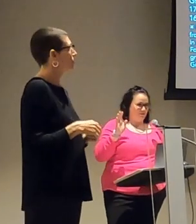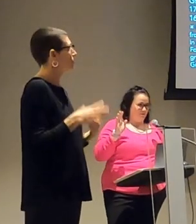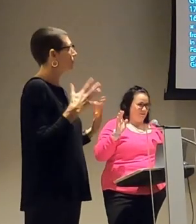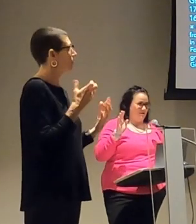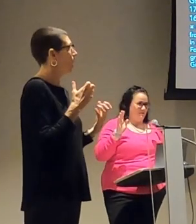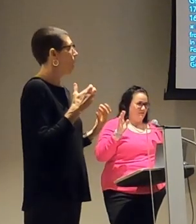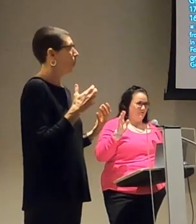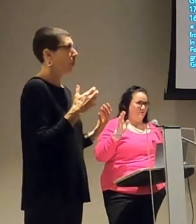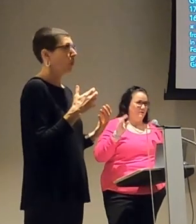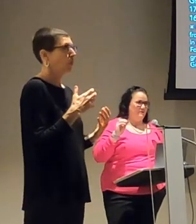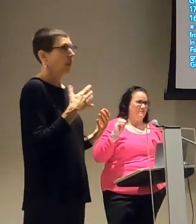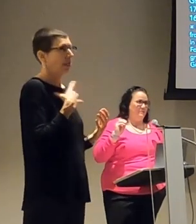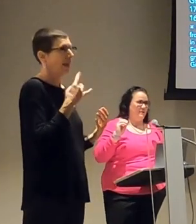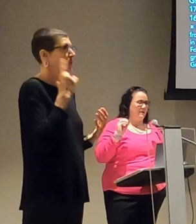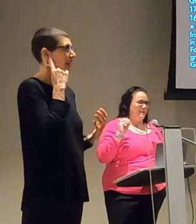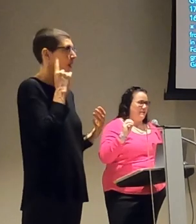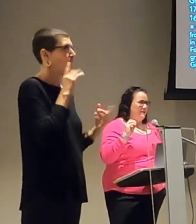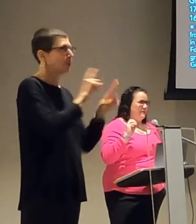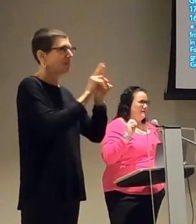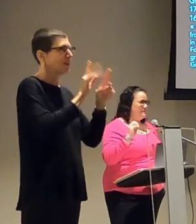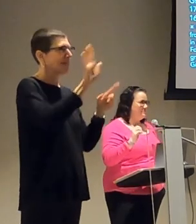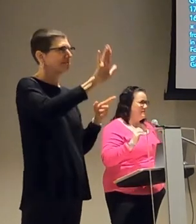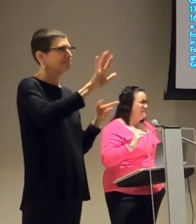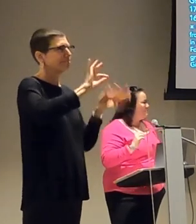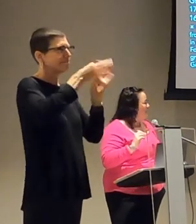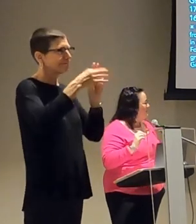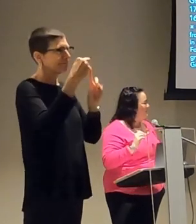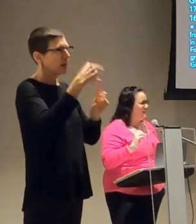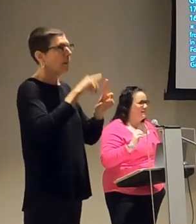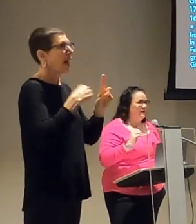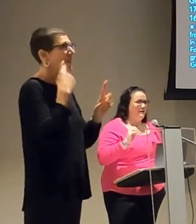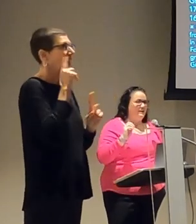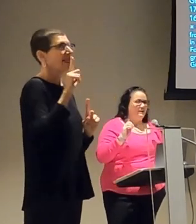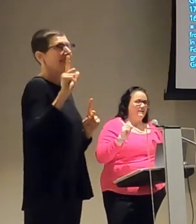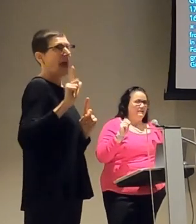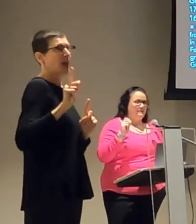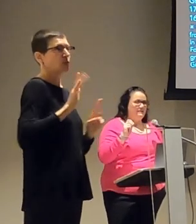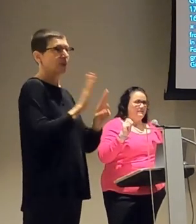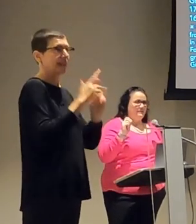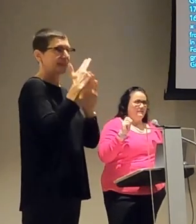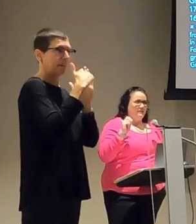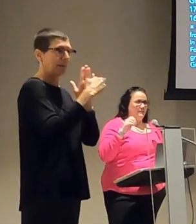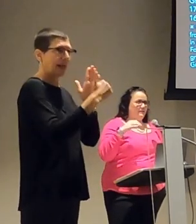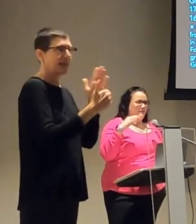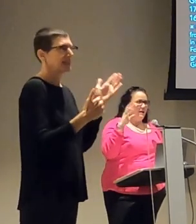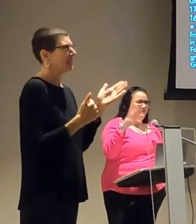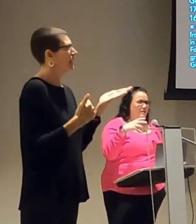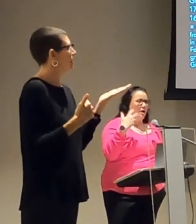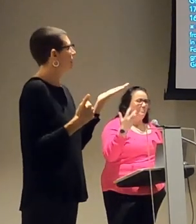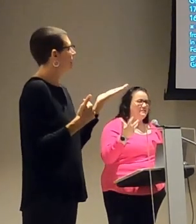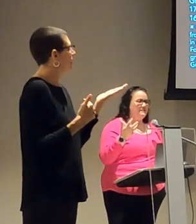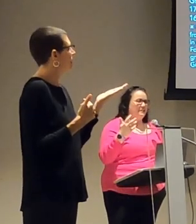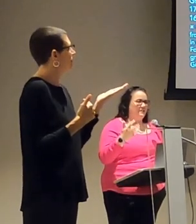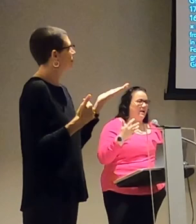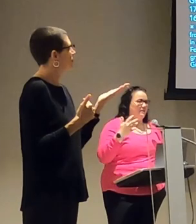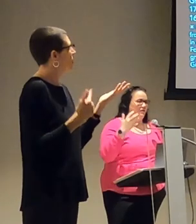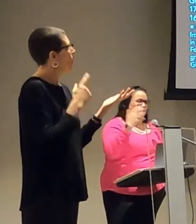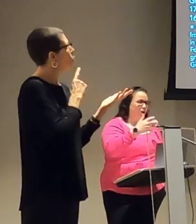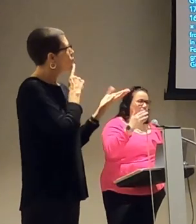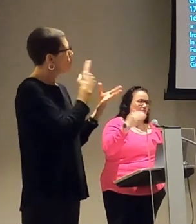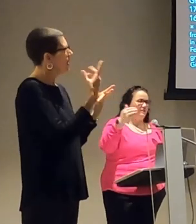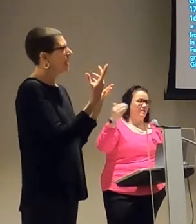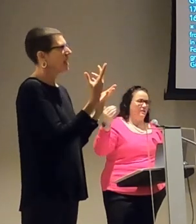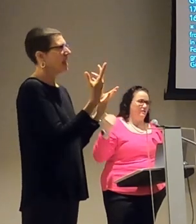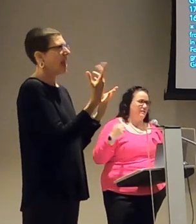hear interpretations, of course, but I think Lazzarini's painting it kind of encompasses a lot